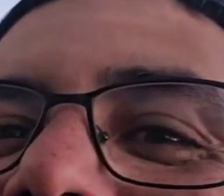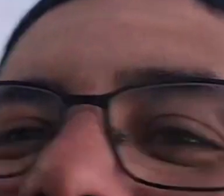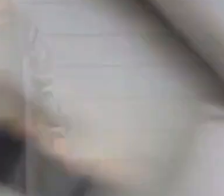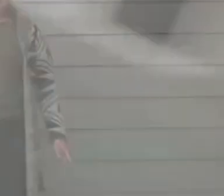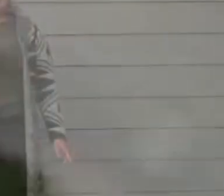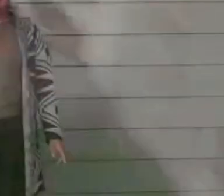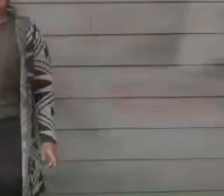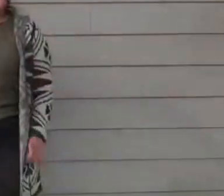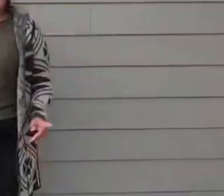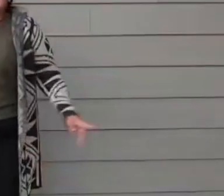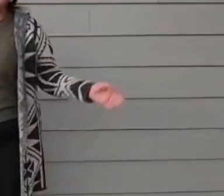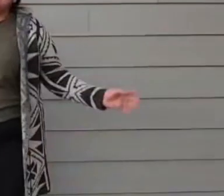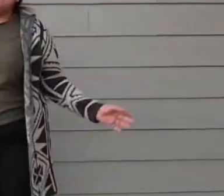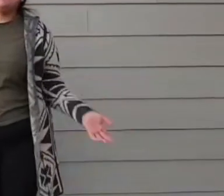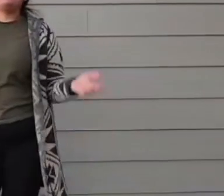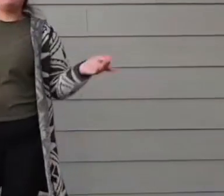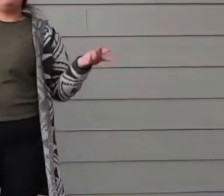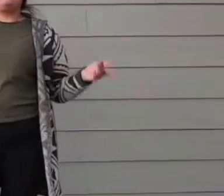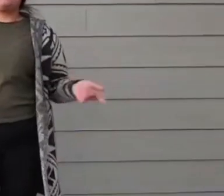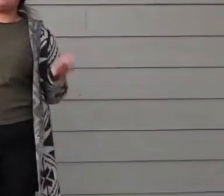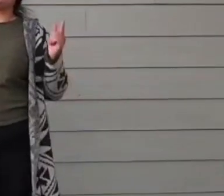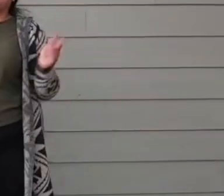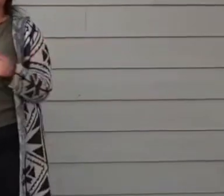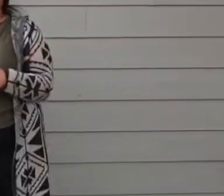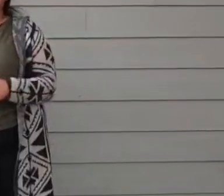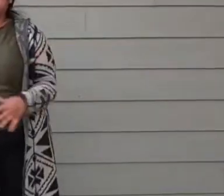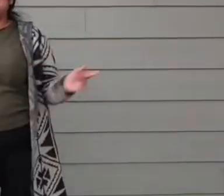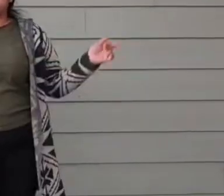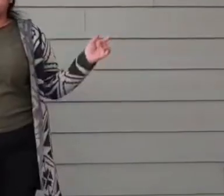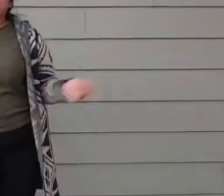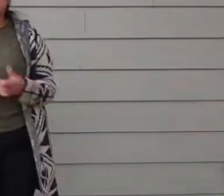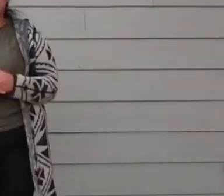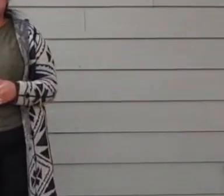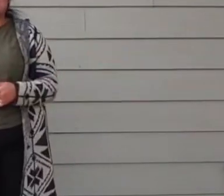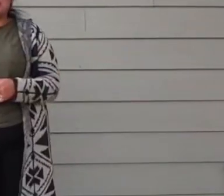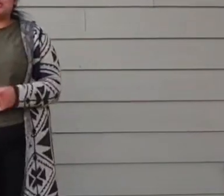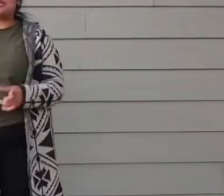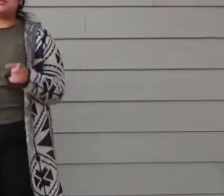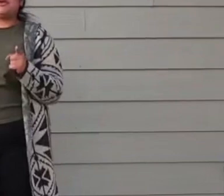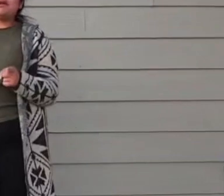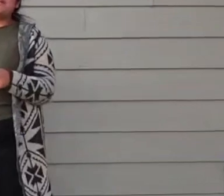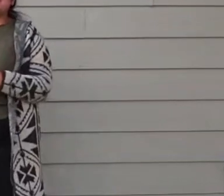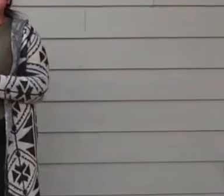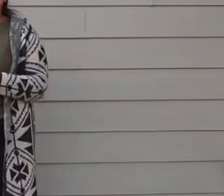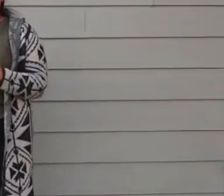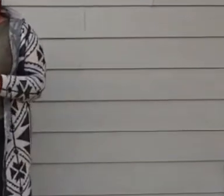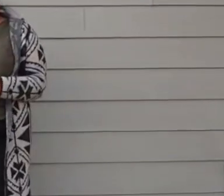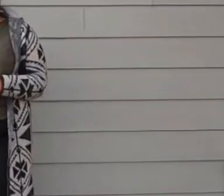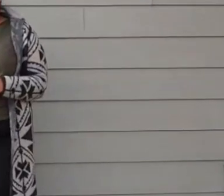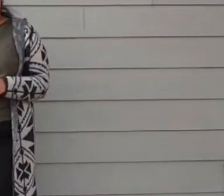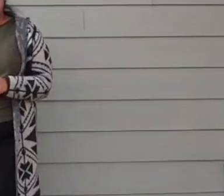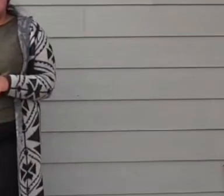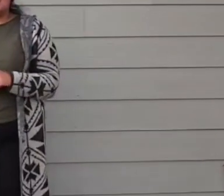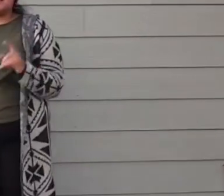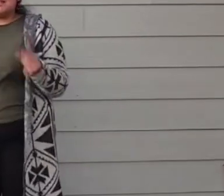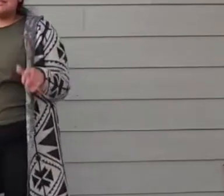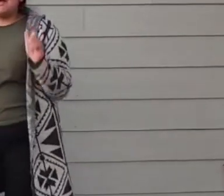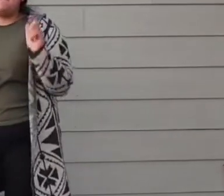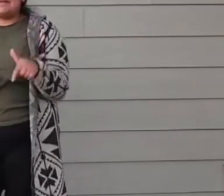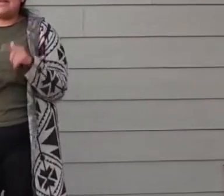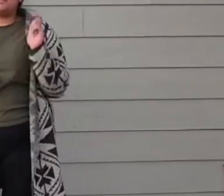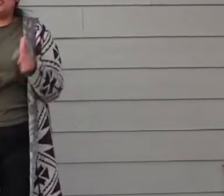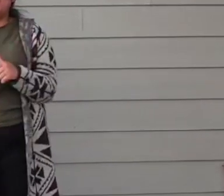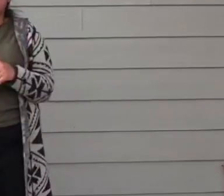Hi. And Living Water, you know that a praying church is a powerful church, so you don't want to miss Monday night prayer night